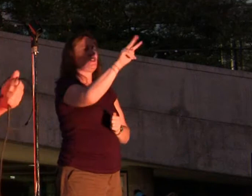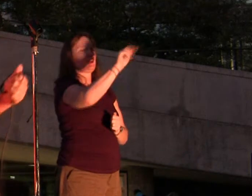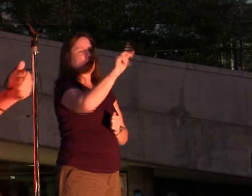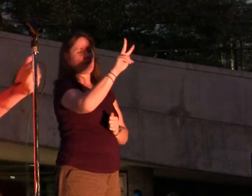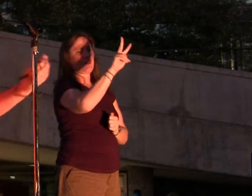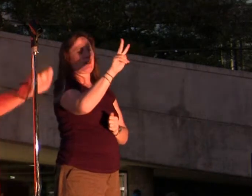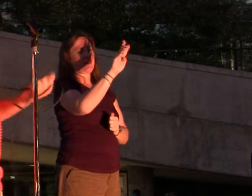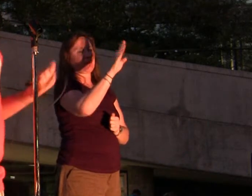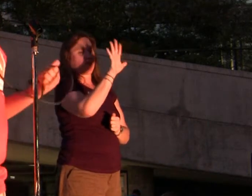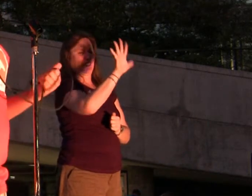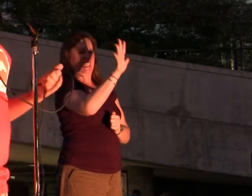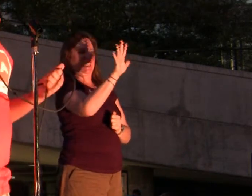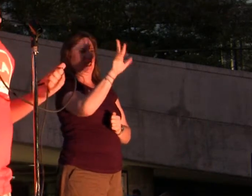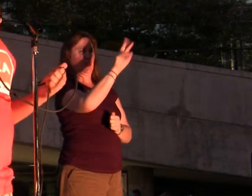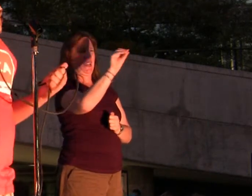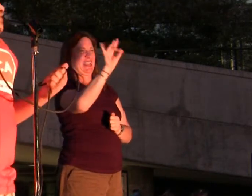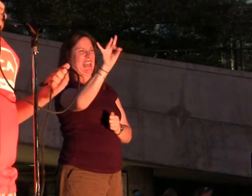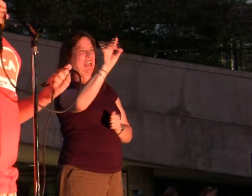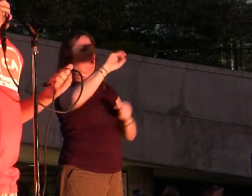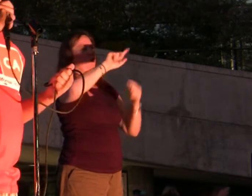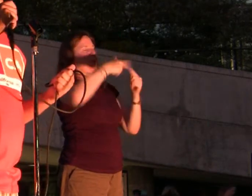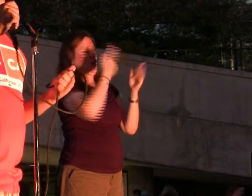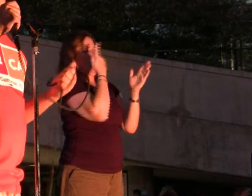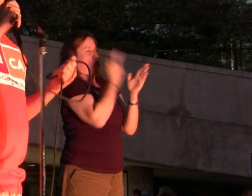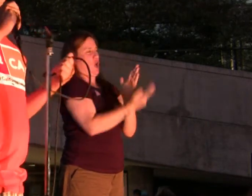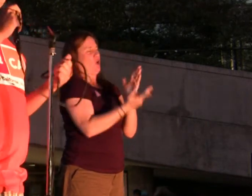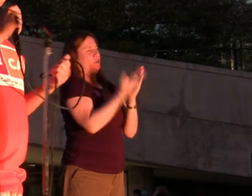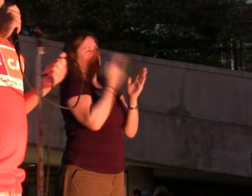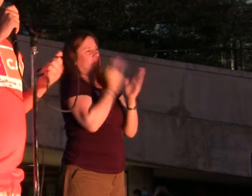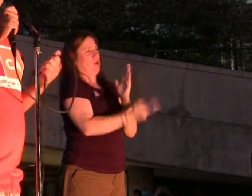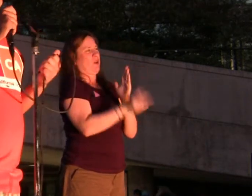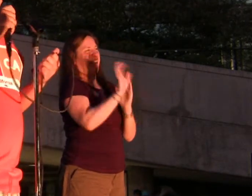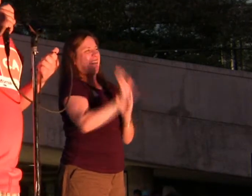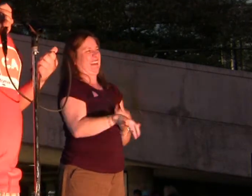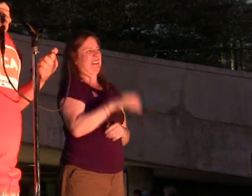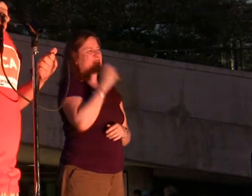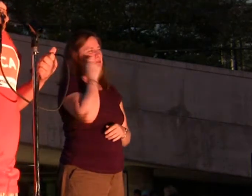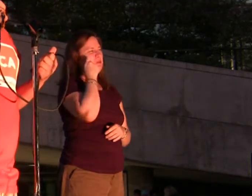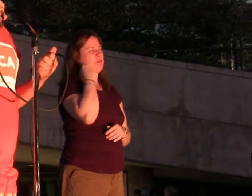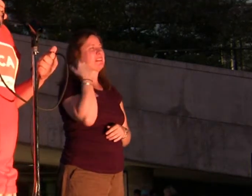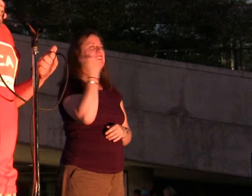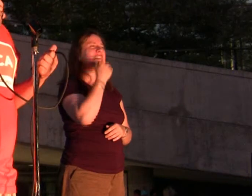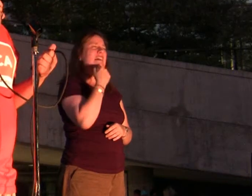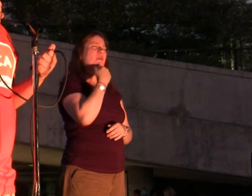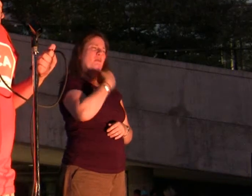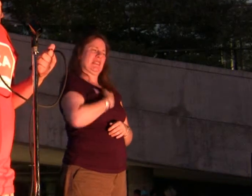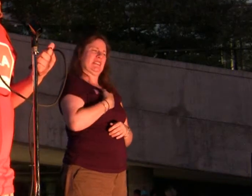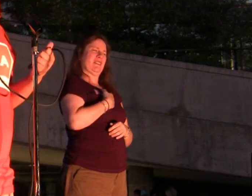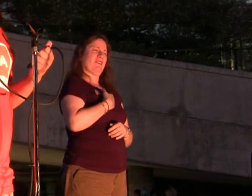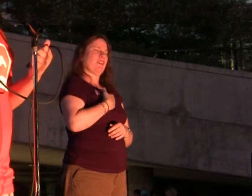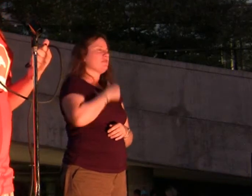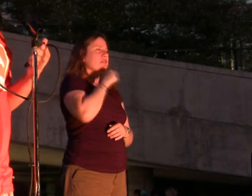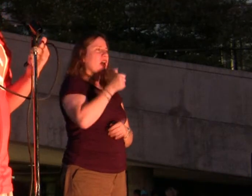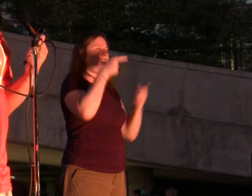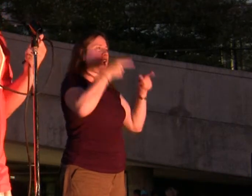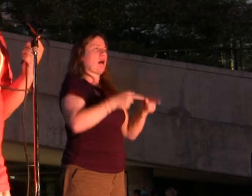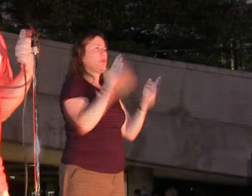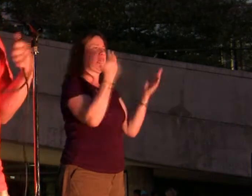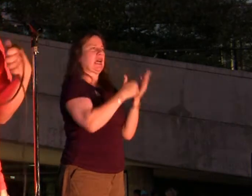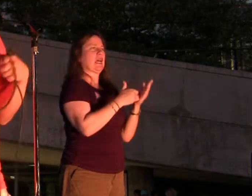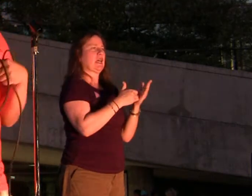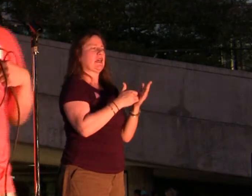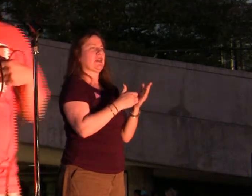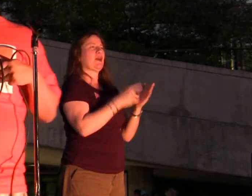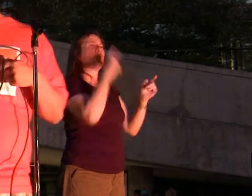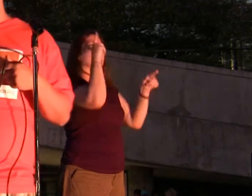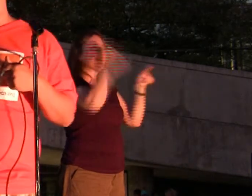2008, when we lost. And I said to myself right then and there that this is not going to happen again. We